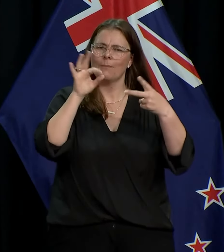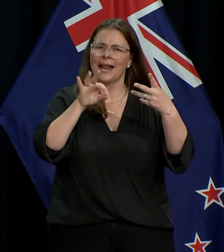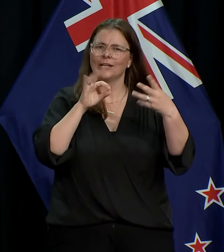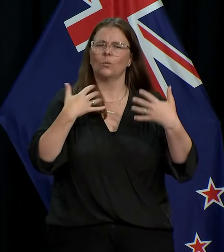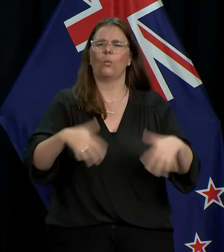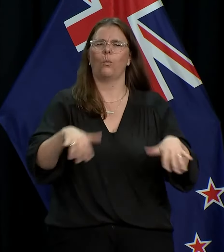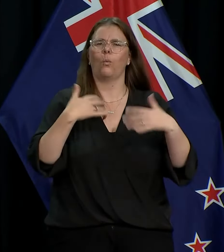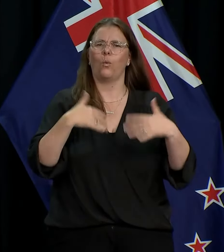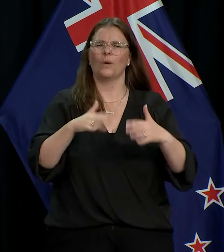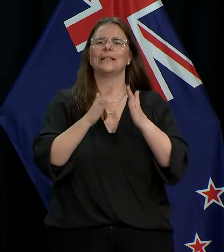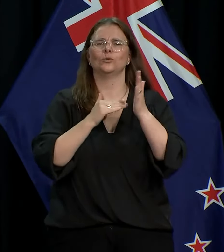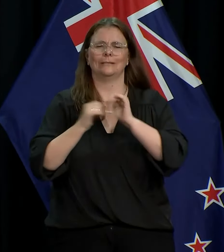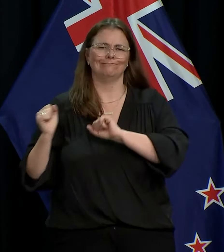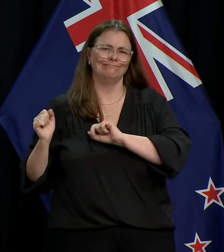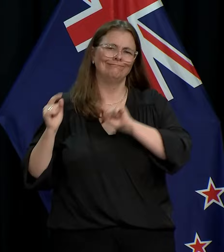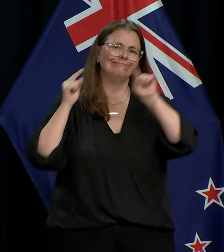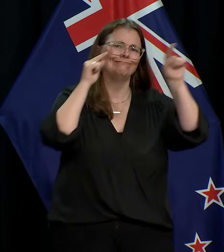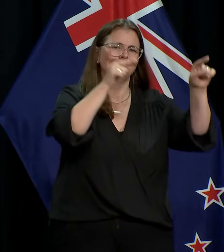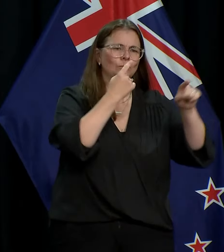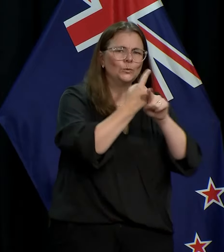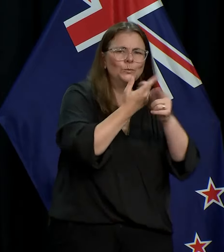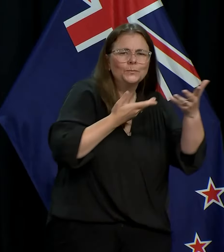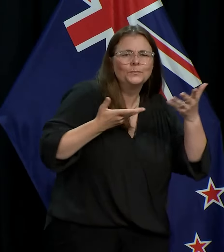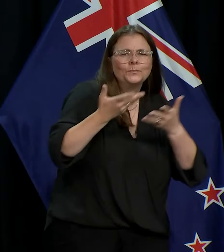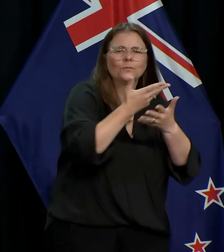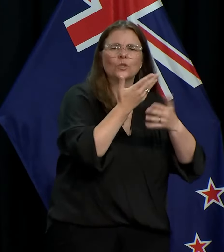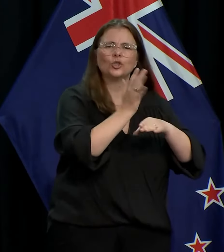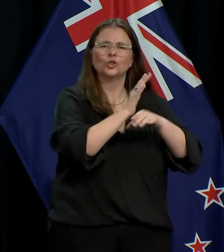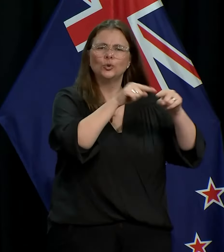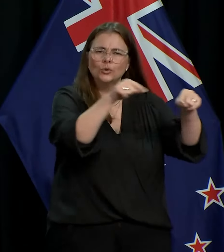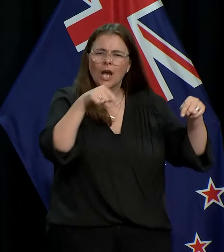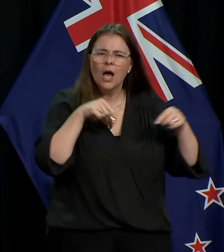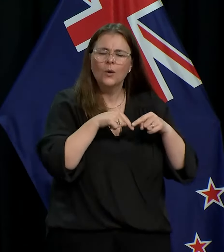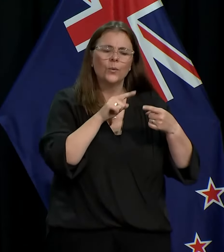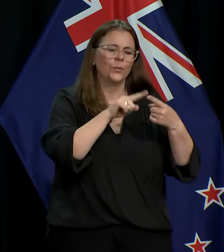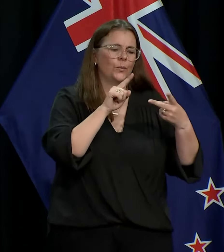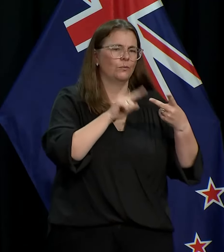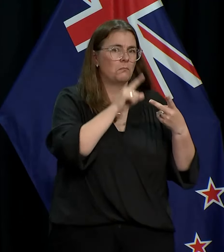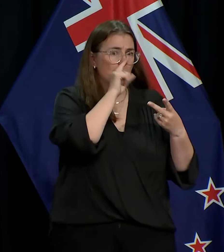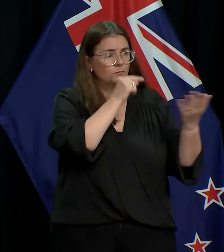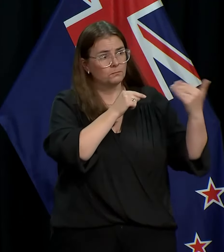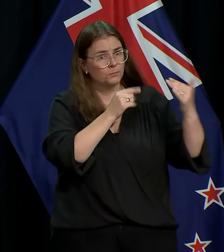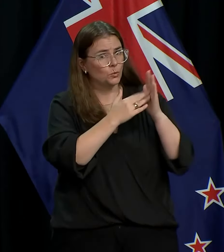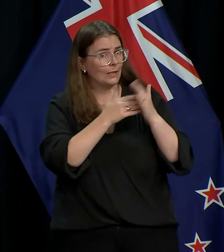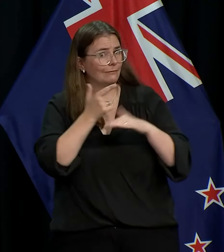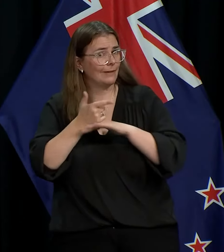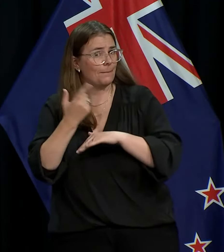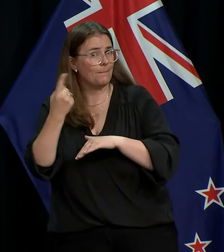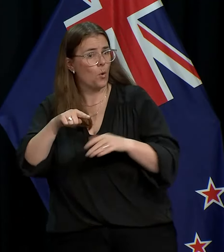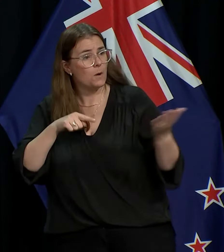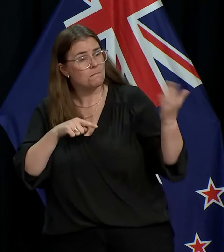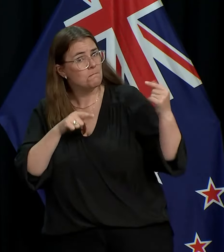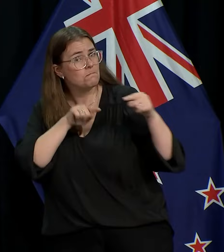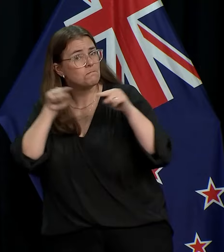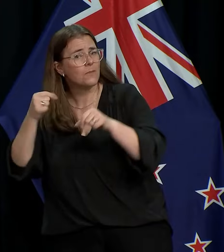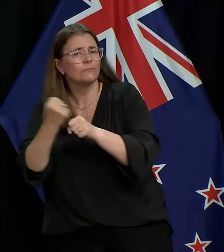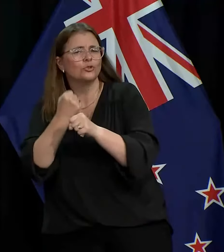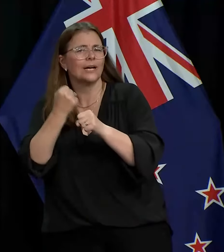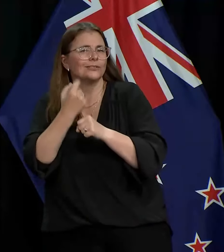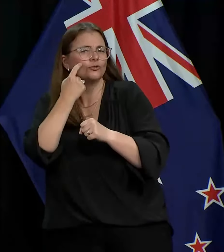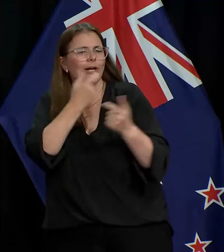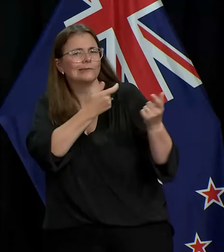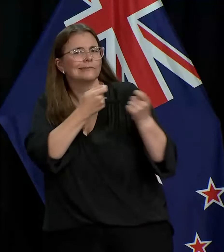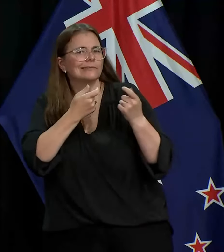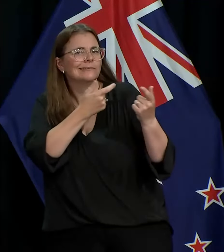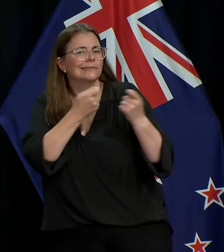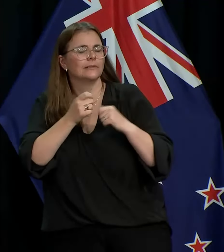to be there, to be talking to studios around the potential to attract additional productions into New